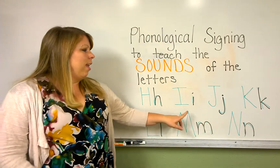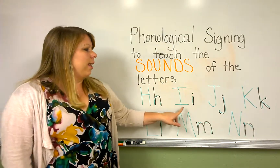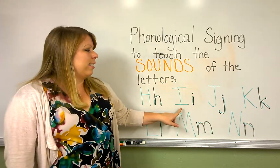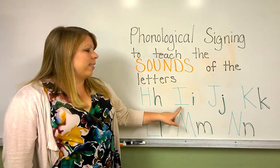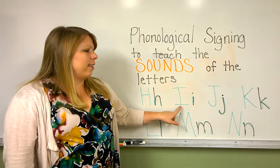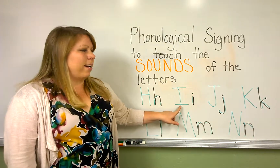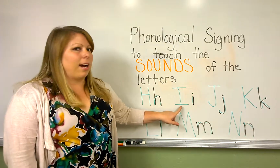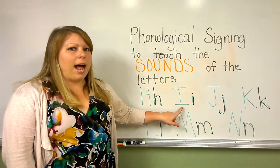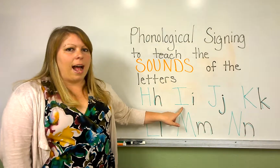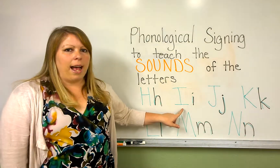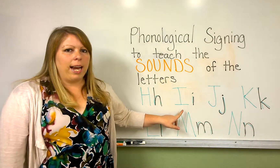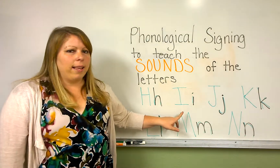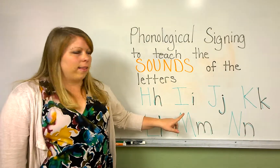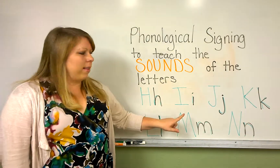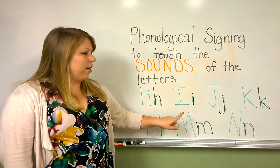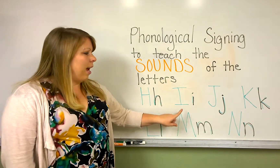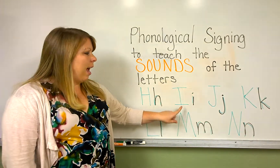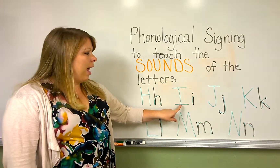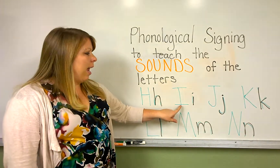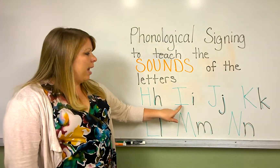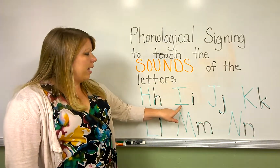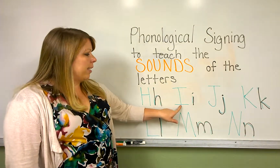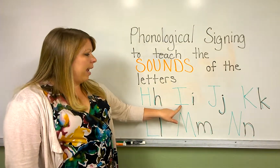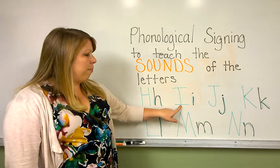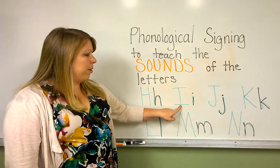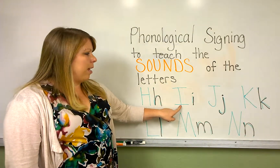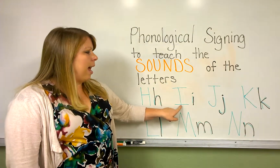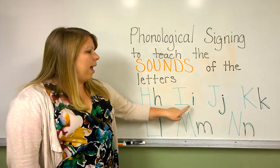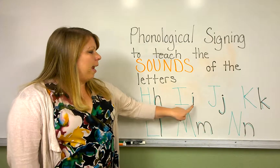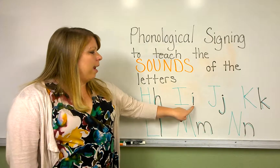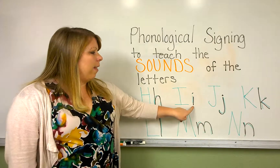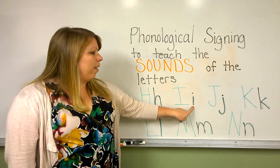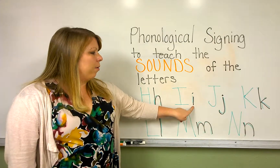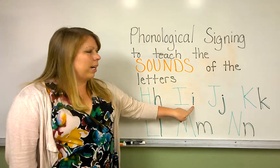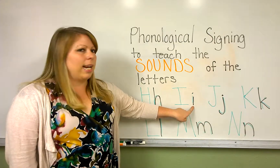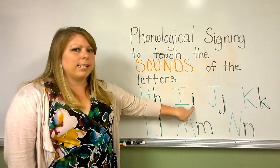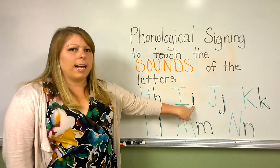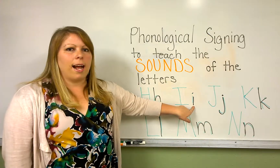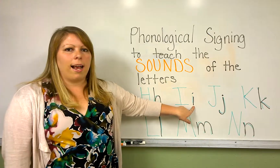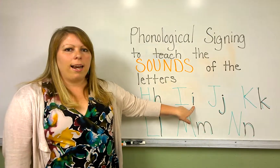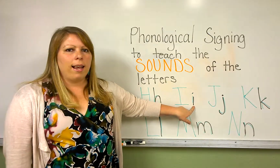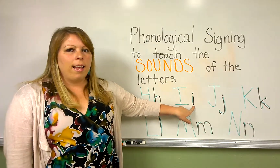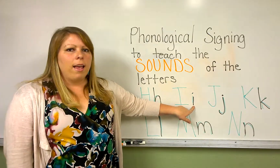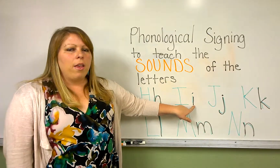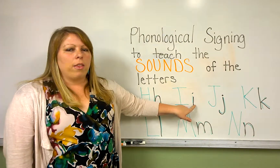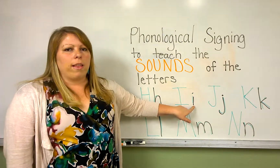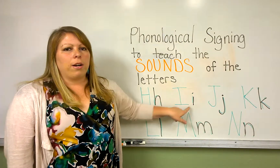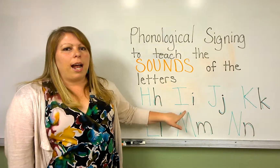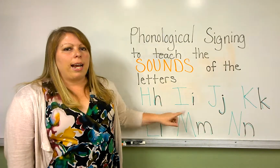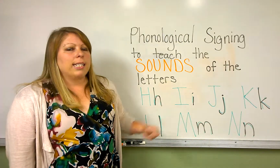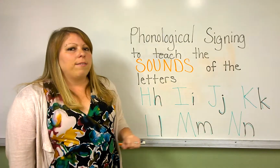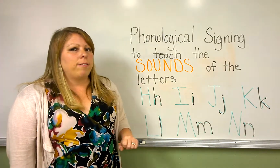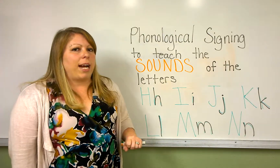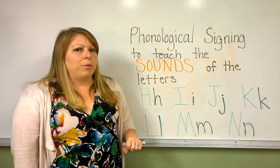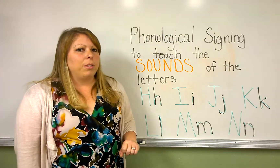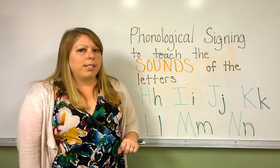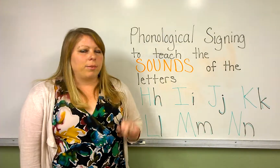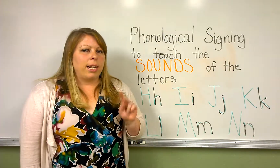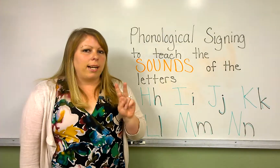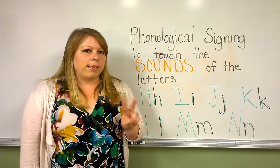This is the letter I. The letter I has capital I and lowercase I. The letter I is a vowel, so it has